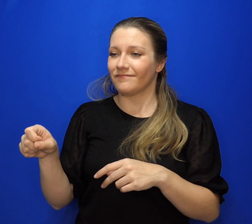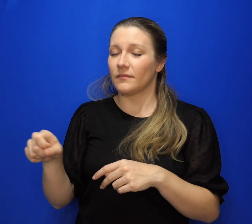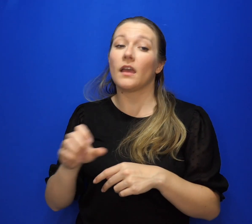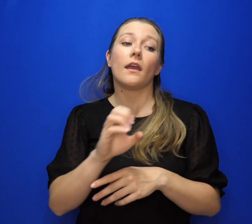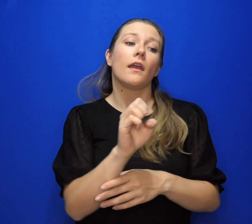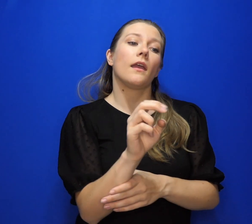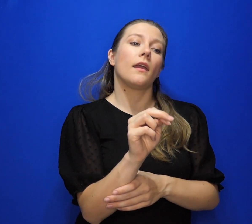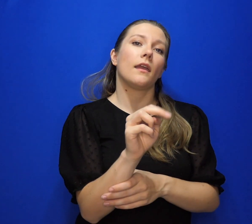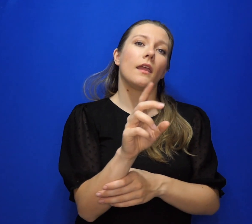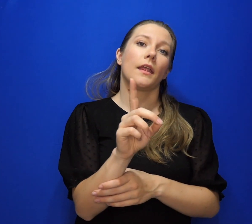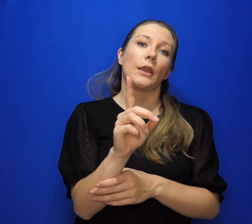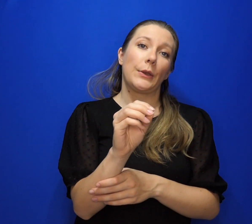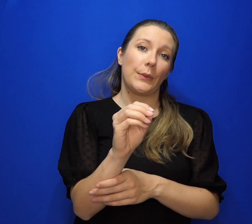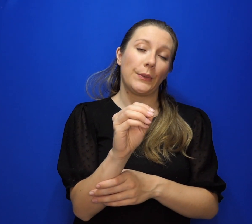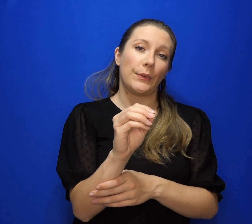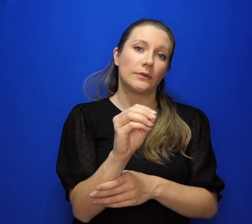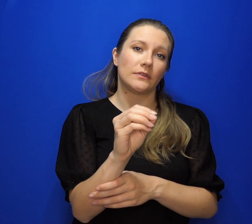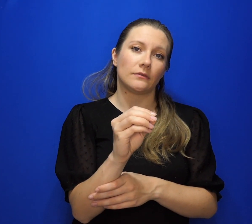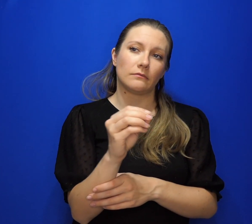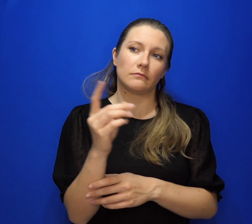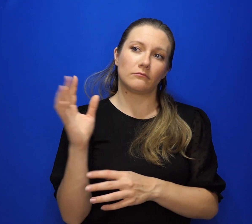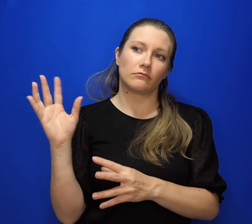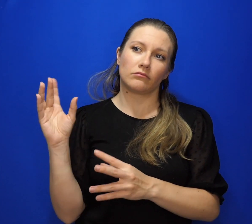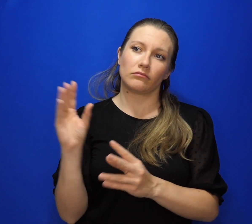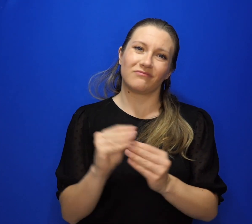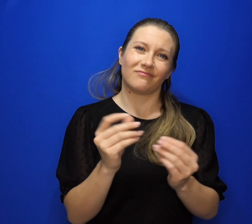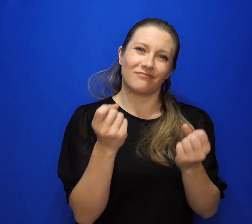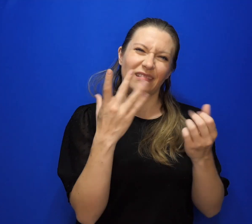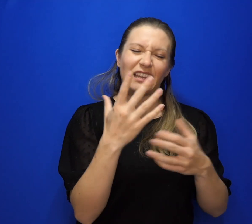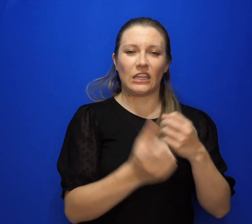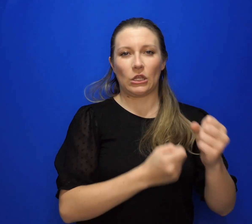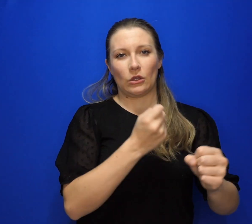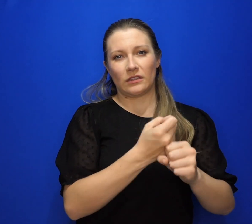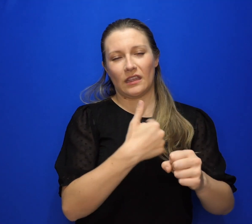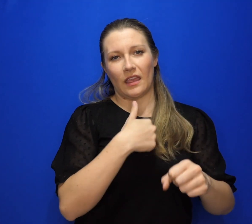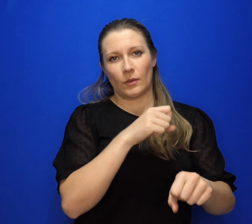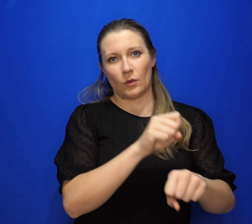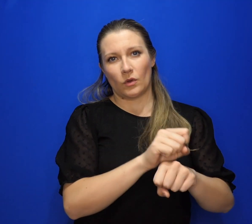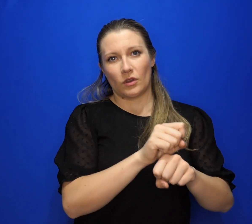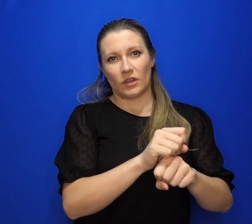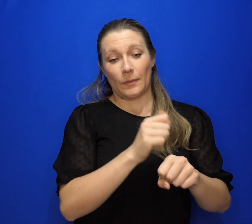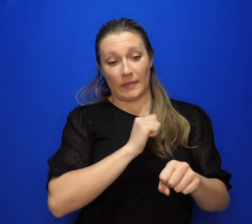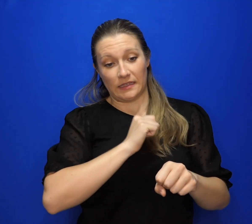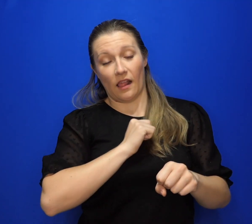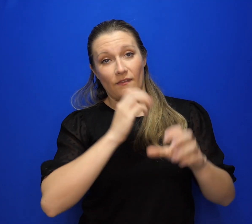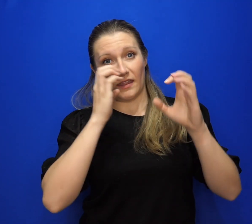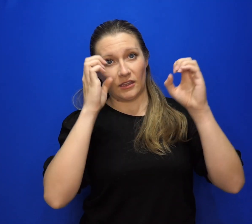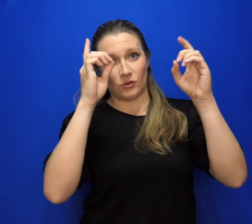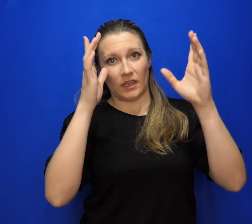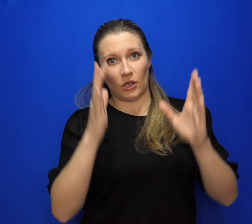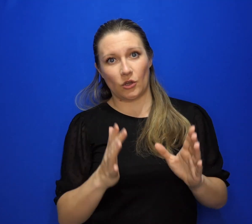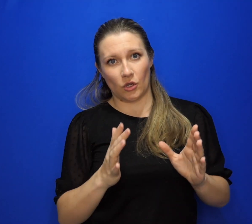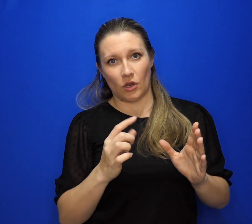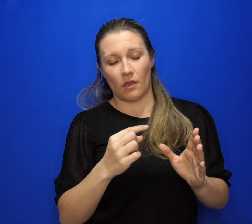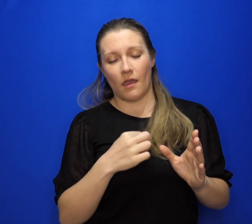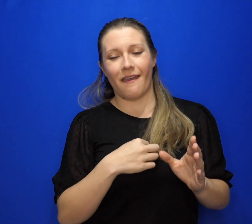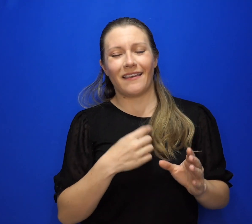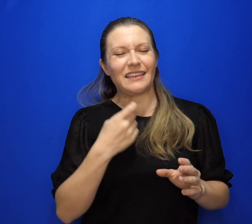the many years that I have been working as an educator, I only just really thought about the fact